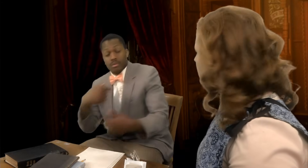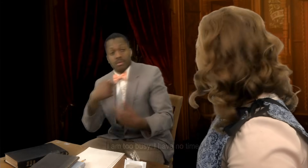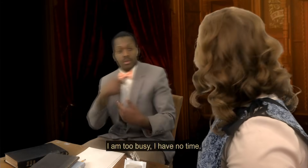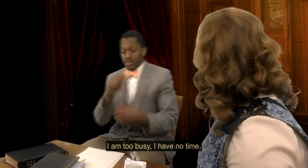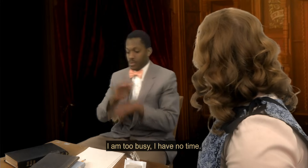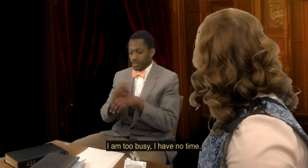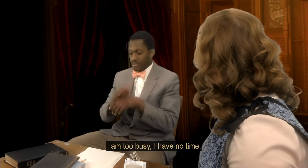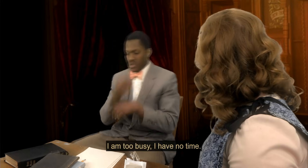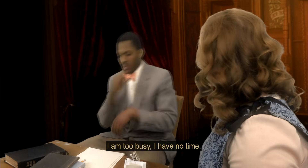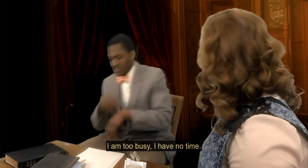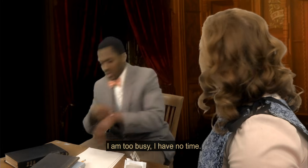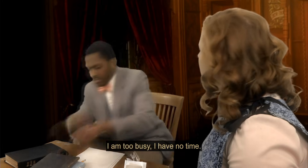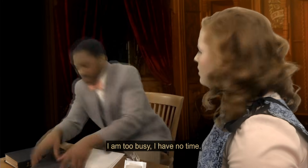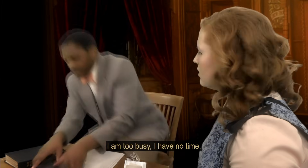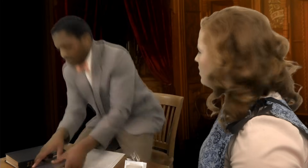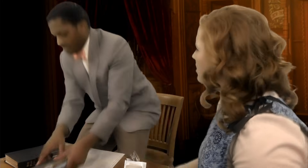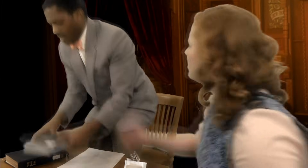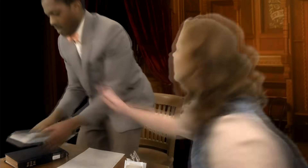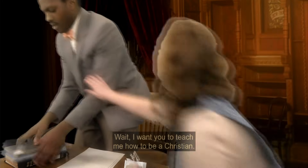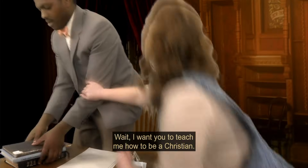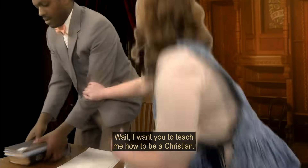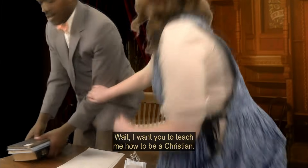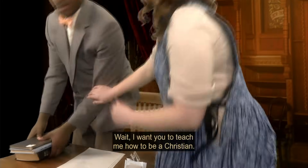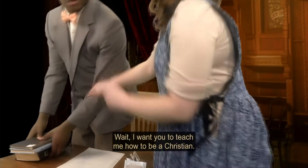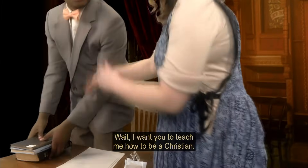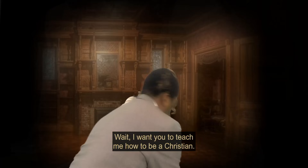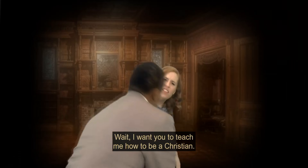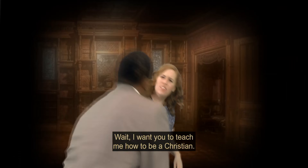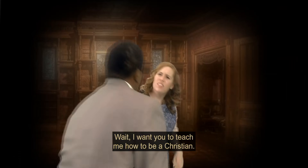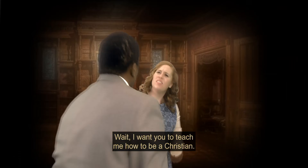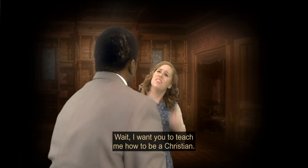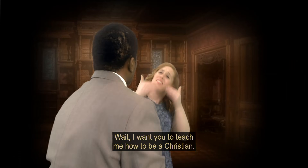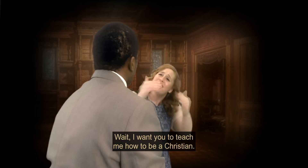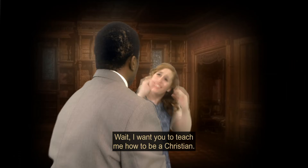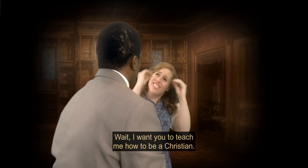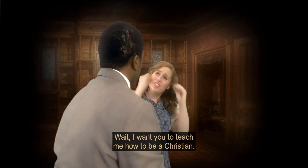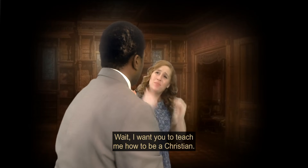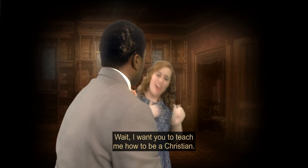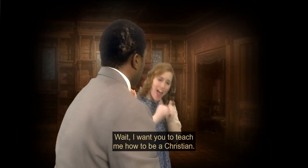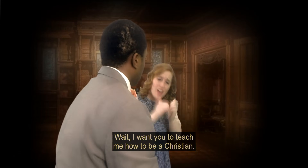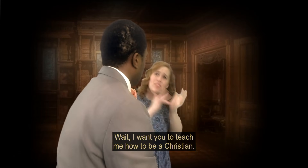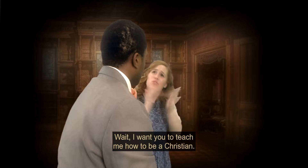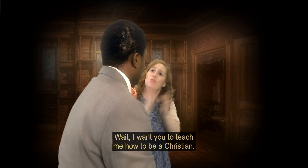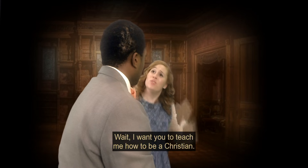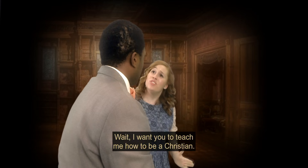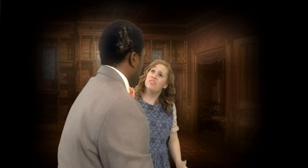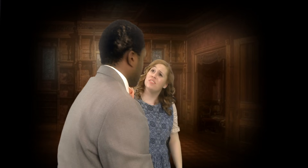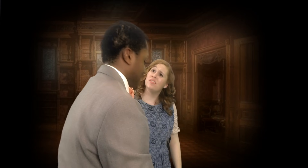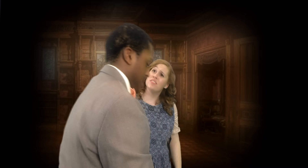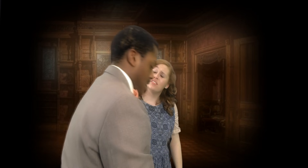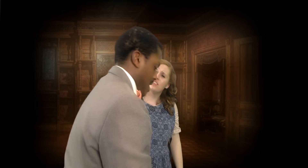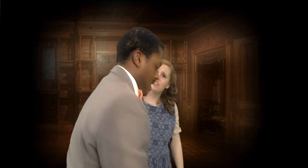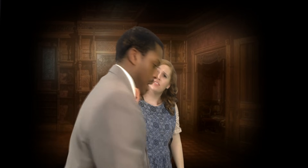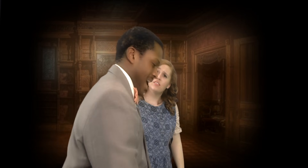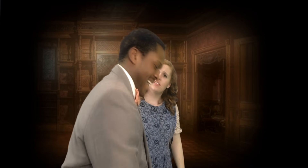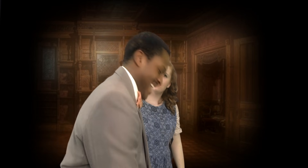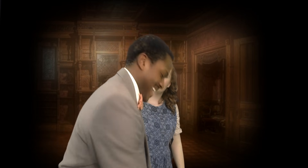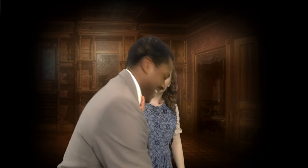I am too busy. I have no time. Wait. I want you to teach me how to be a Christian.